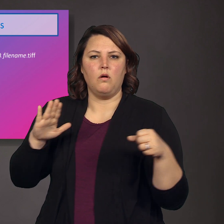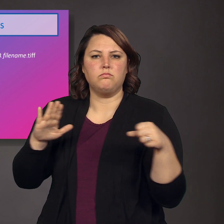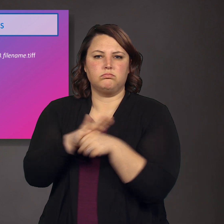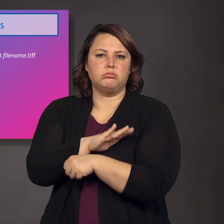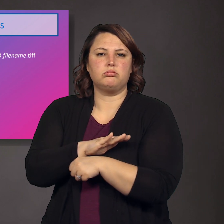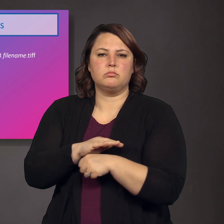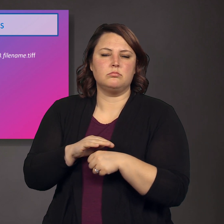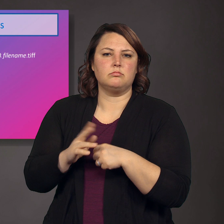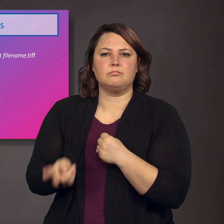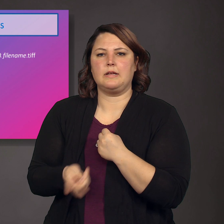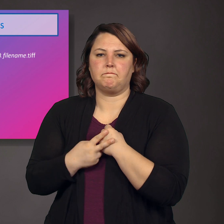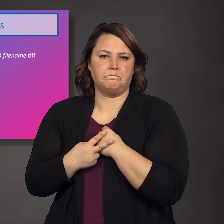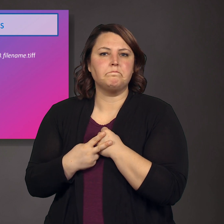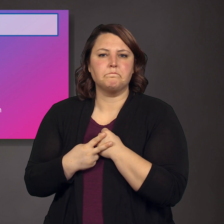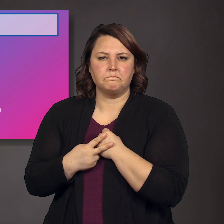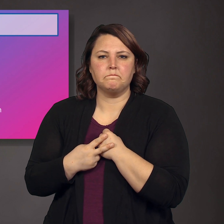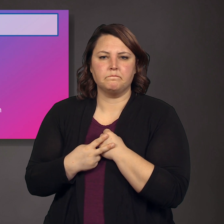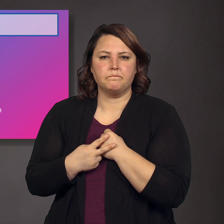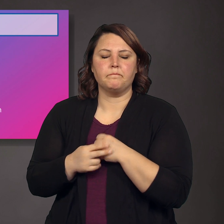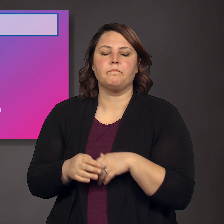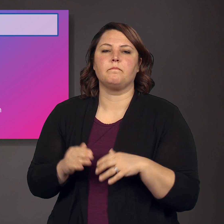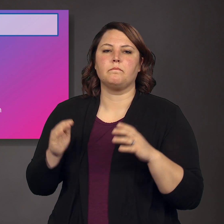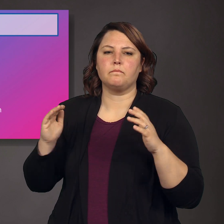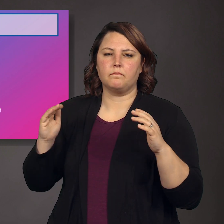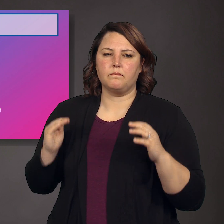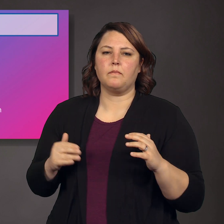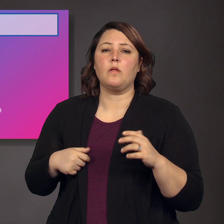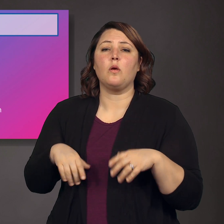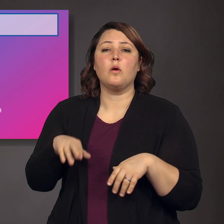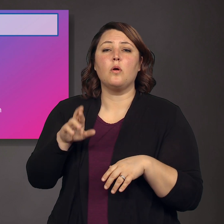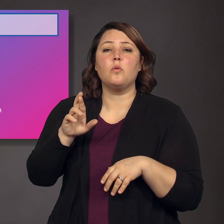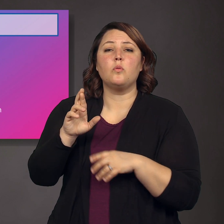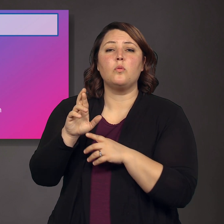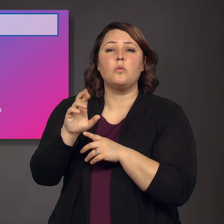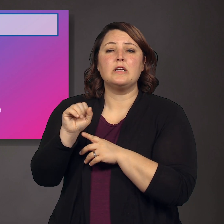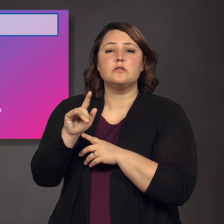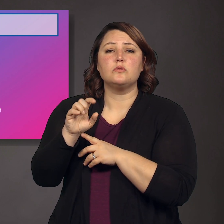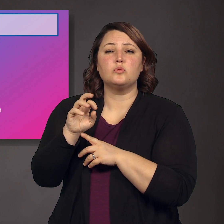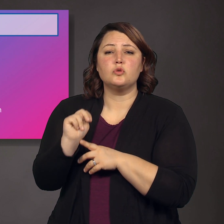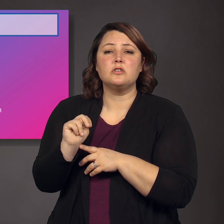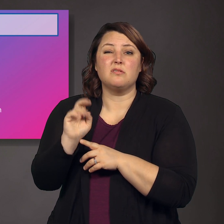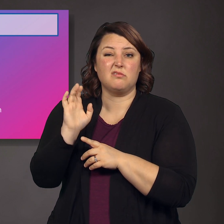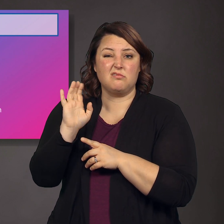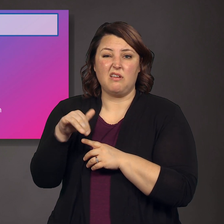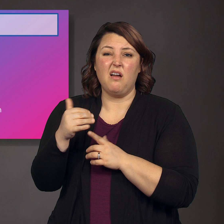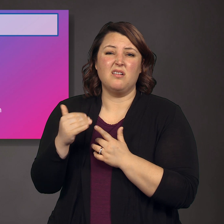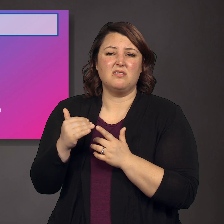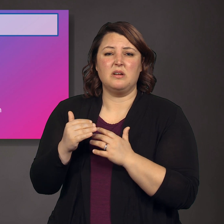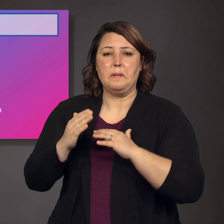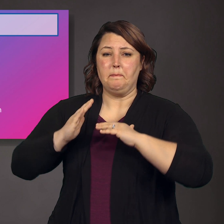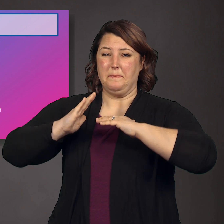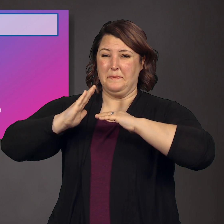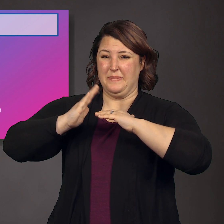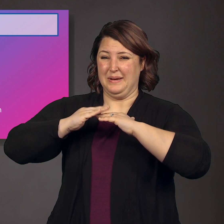archival copy. Now, resolution. The absolute minimum you should scan a picture at